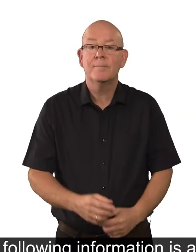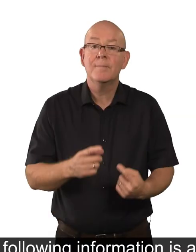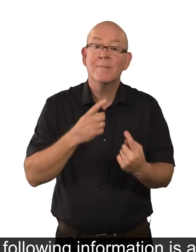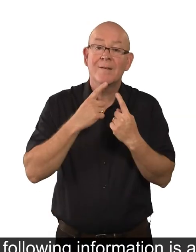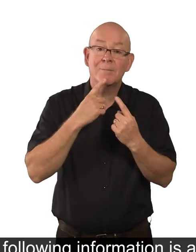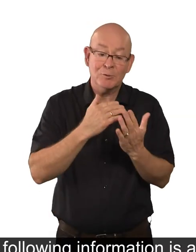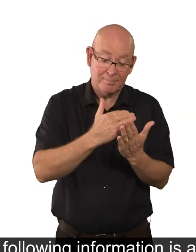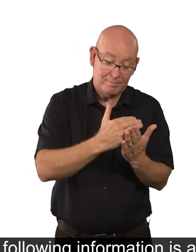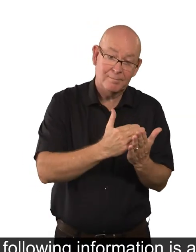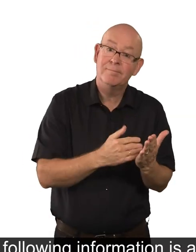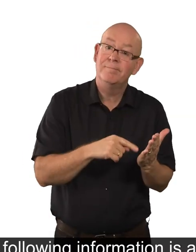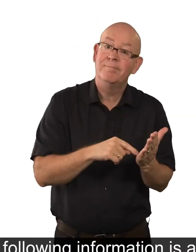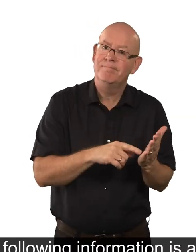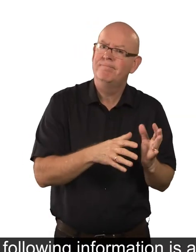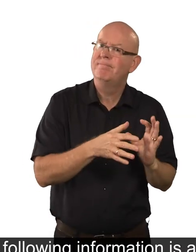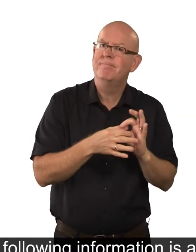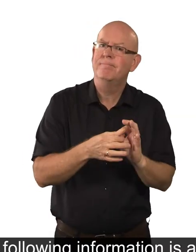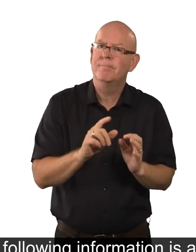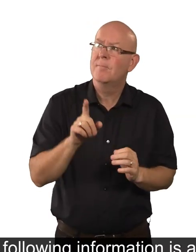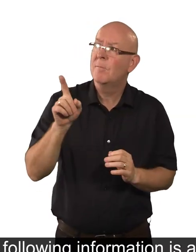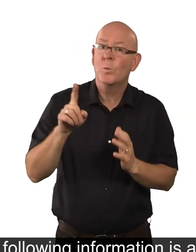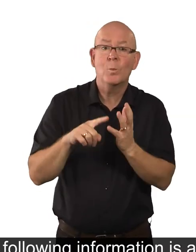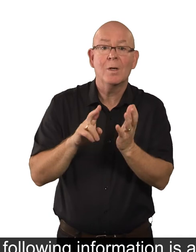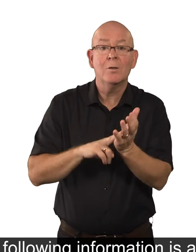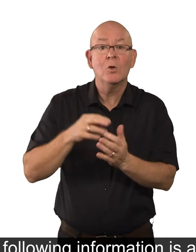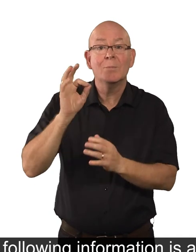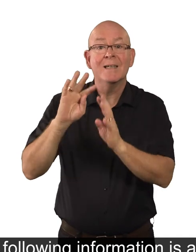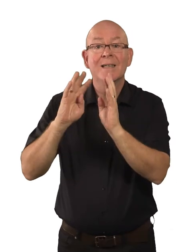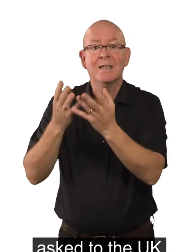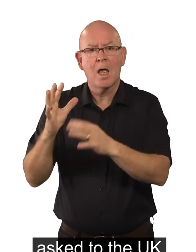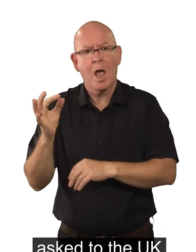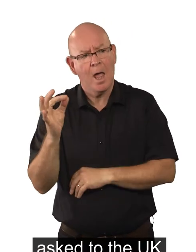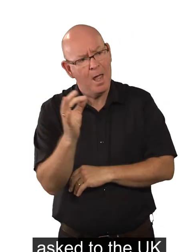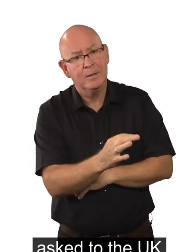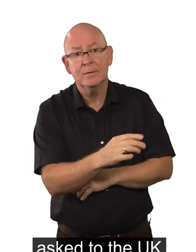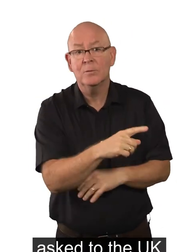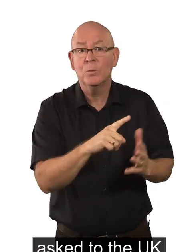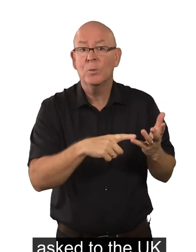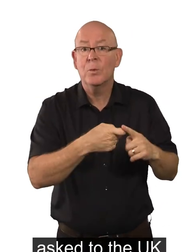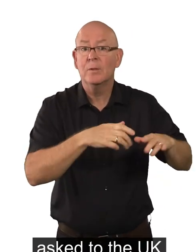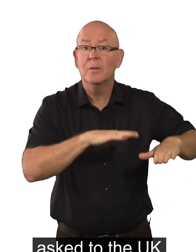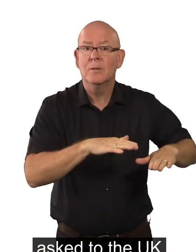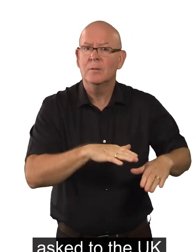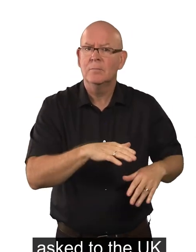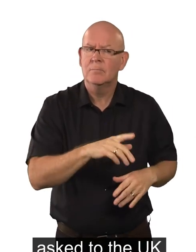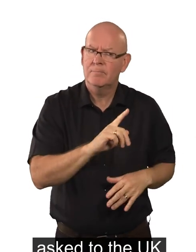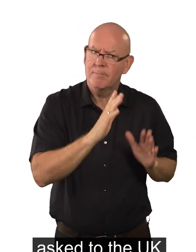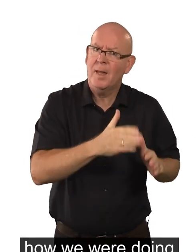The following information is about the things that the UN Committee asked the UK to do when they